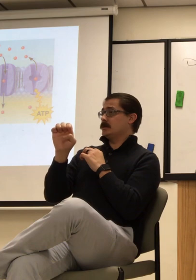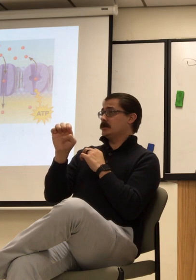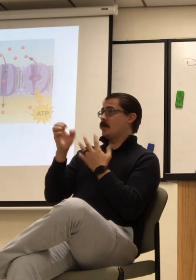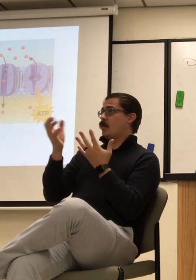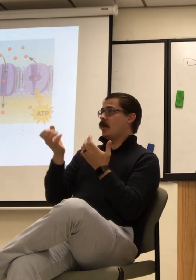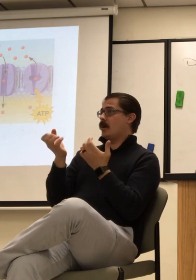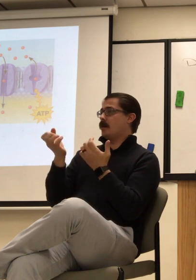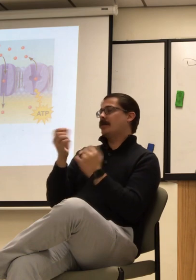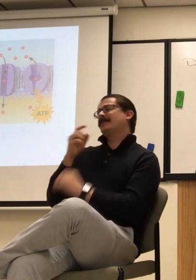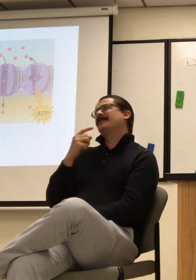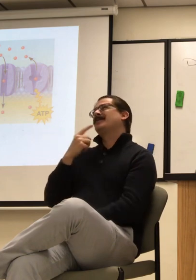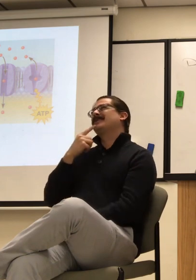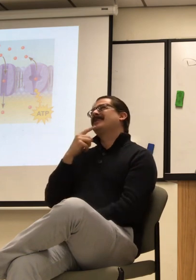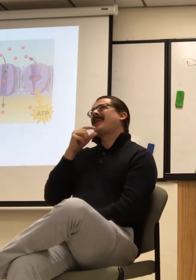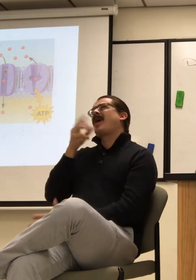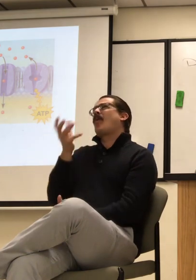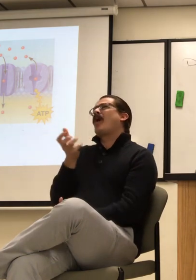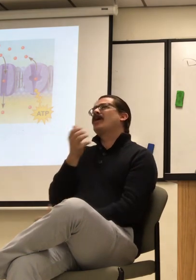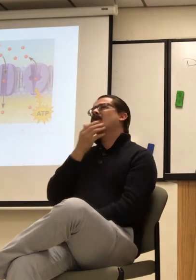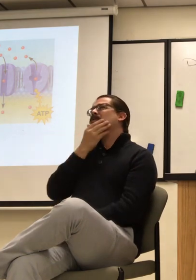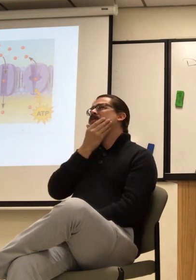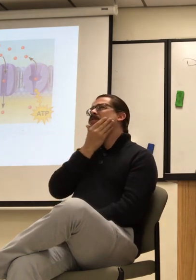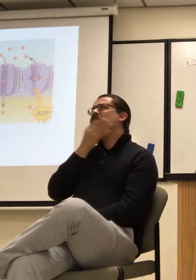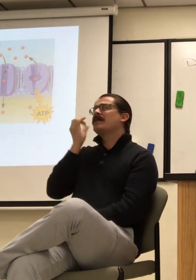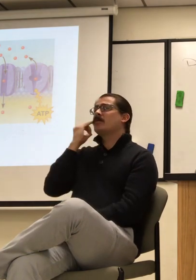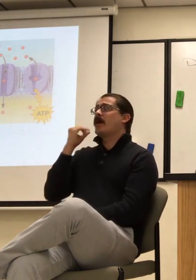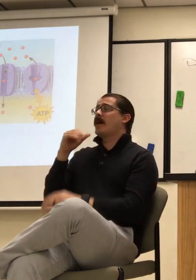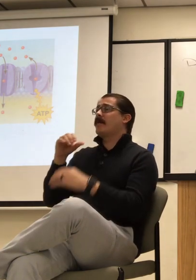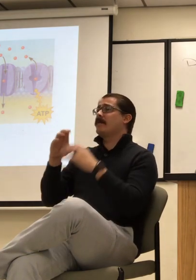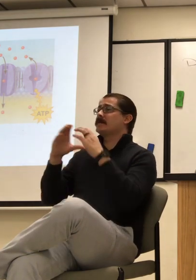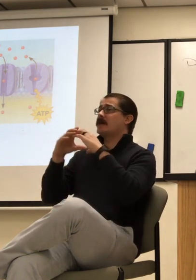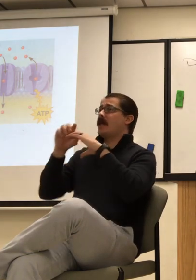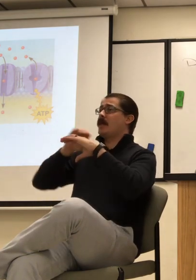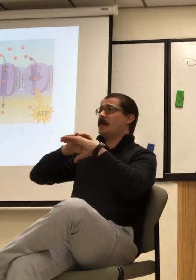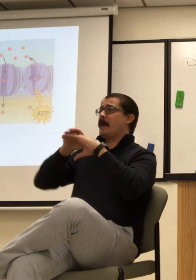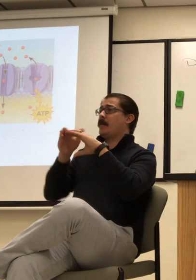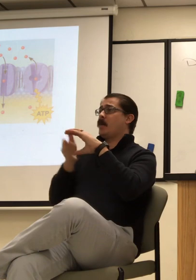when I say want to, let's say for example, you have a cell membrane there.